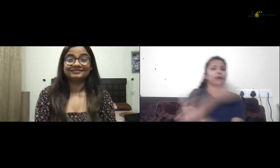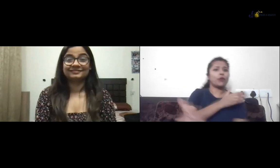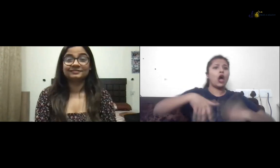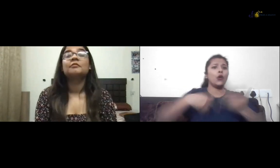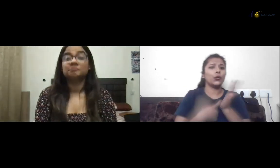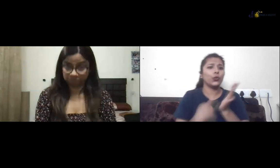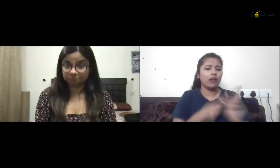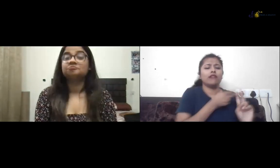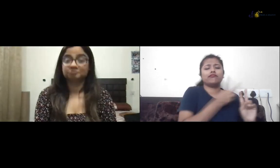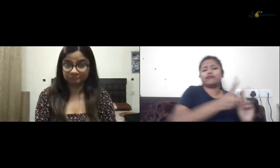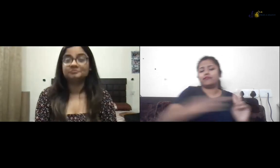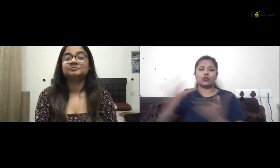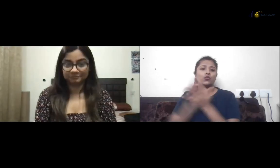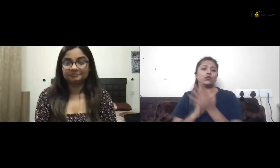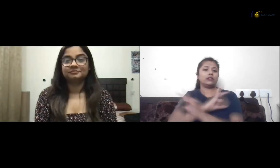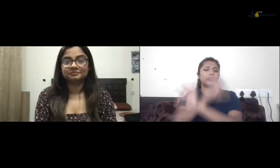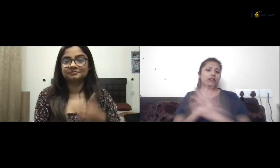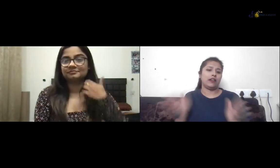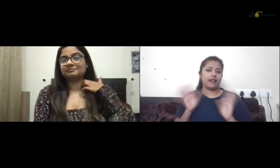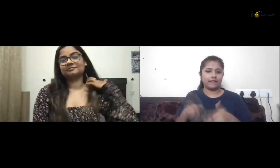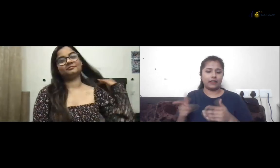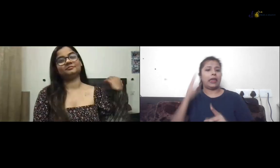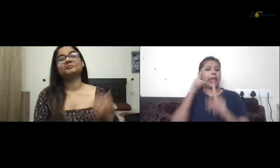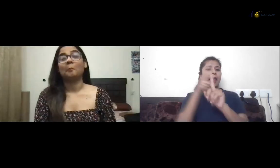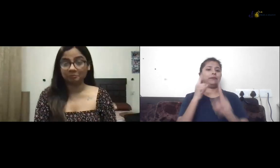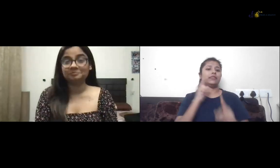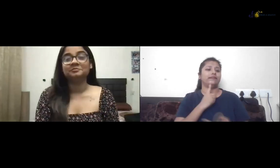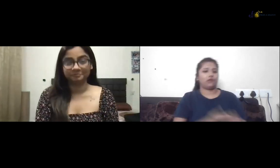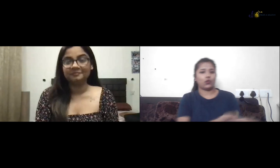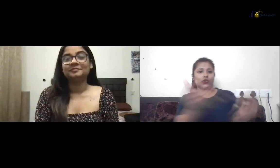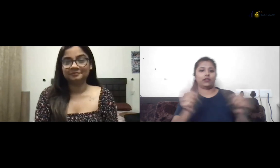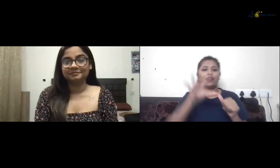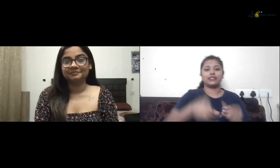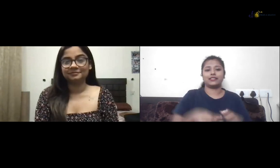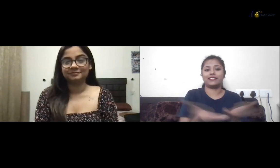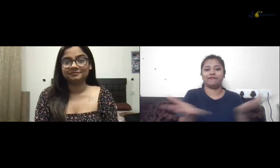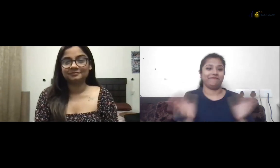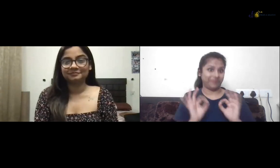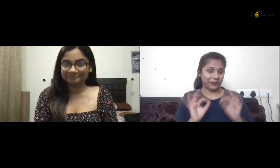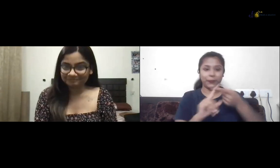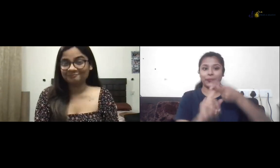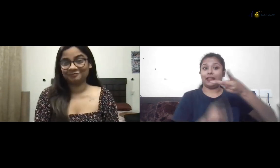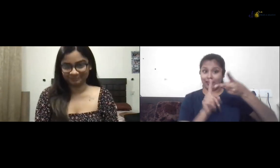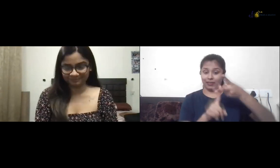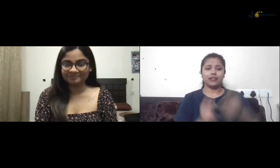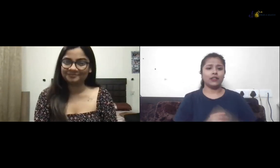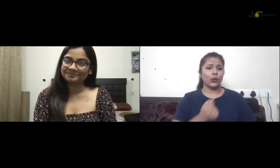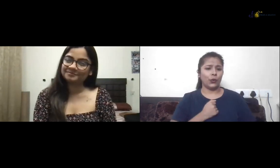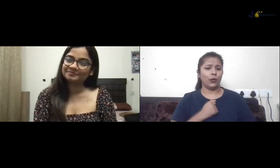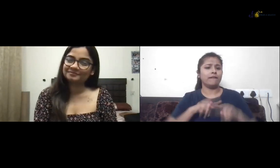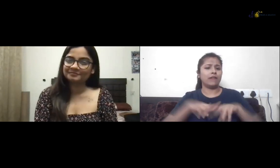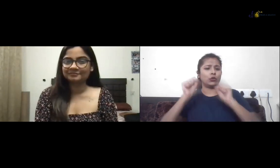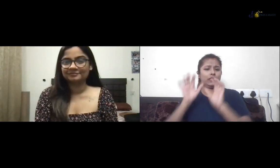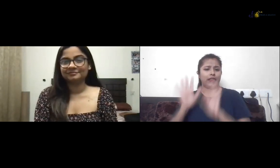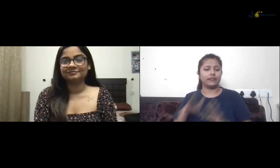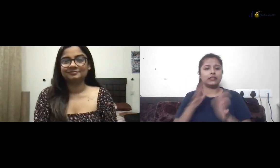the courses in the sign medium and we make the videos and we do the editing work. So this aim is just to provide the